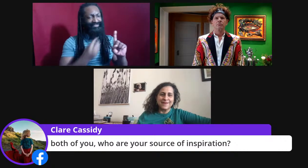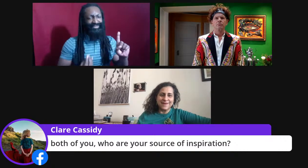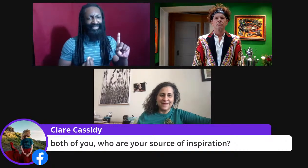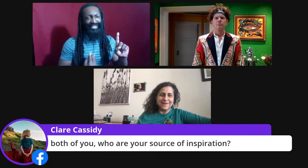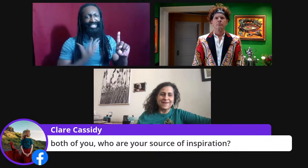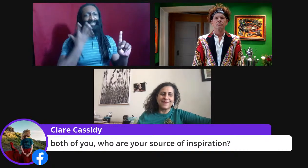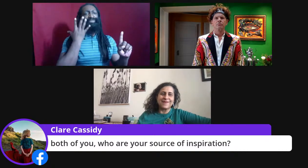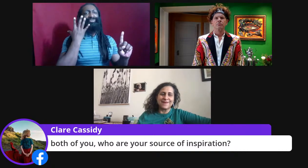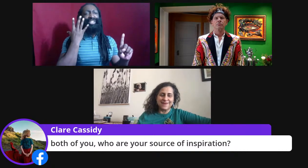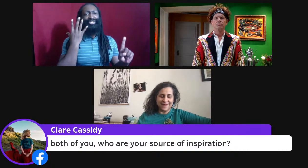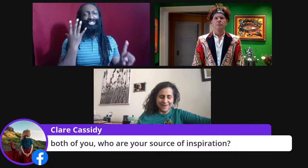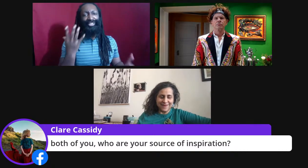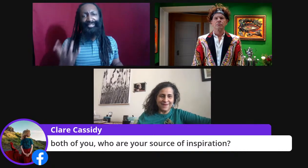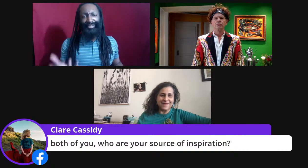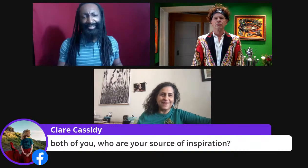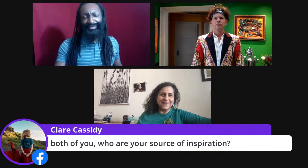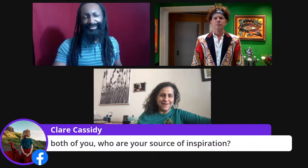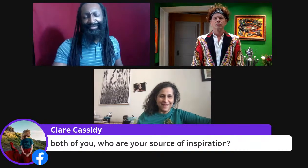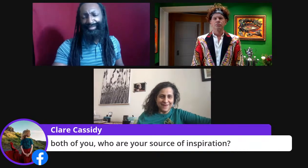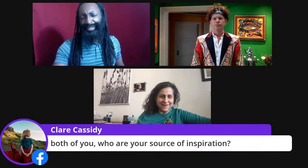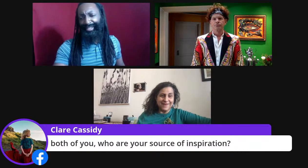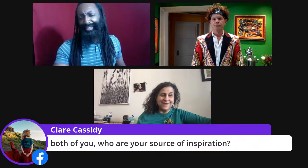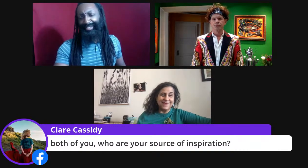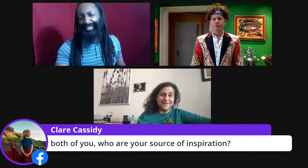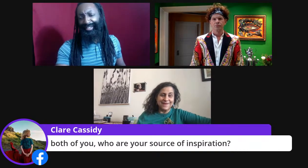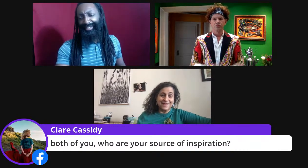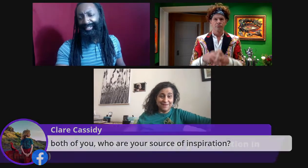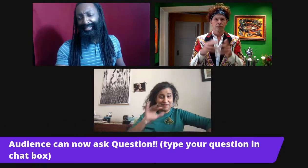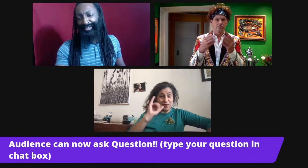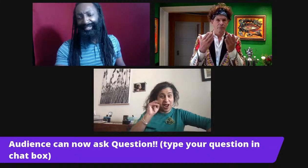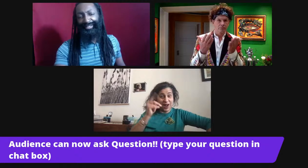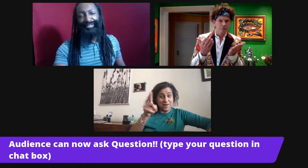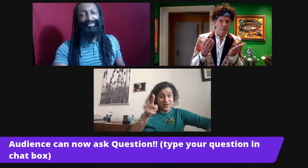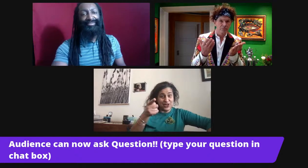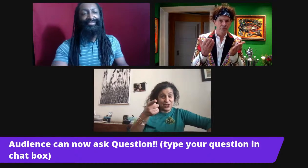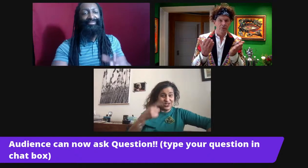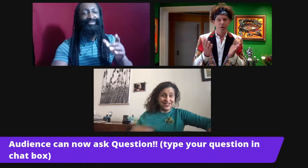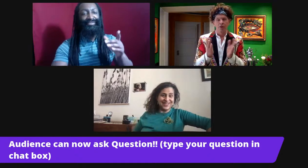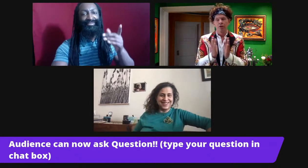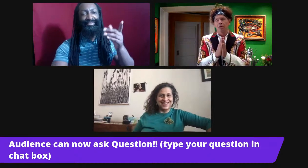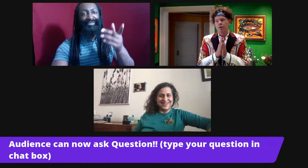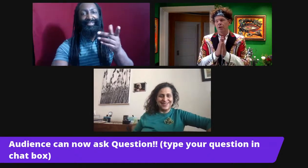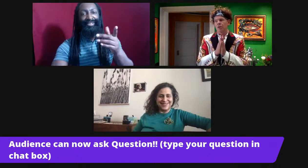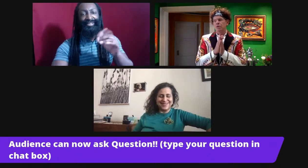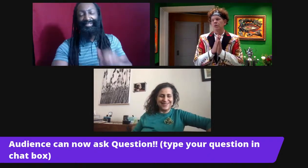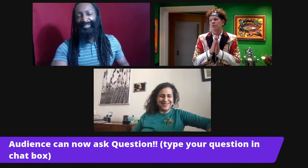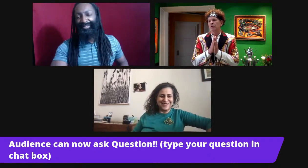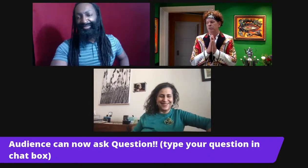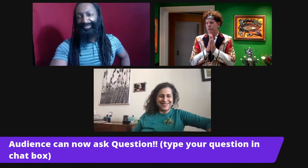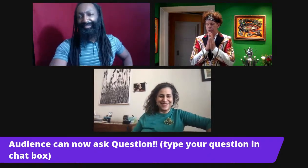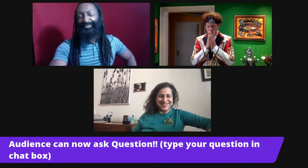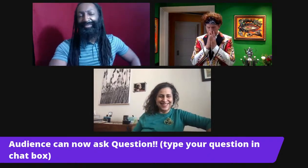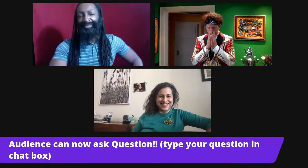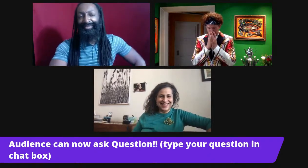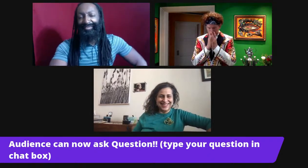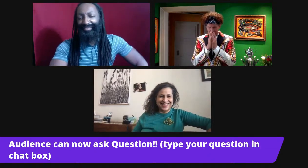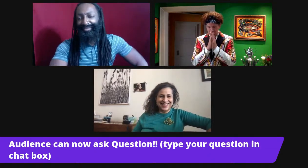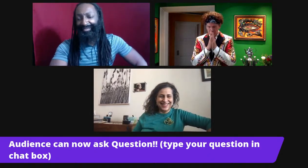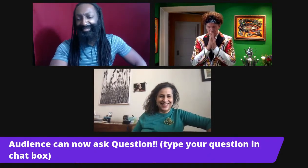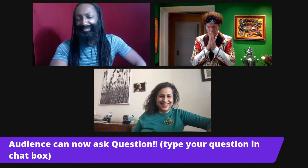Okay, this is directed to both of you. Who inspires you? John, do you want to go first? Orkid is proposing.